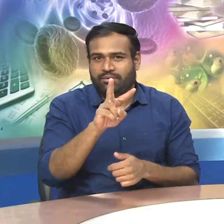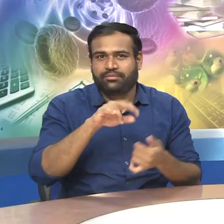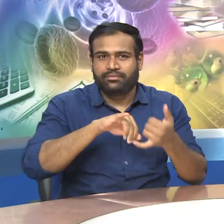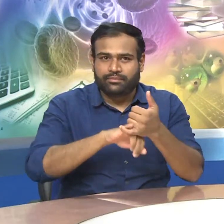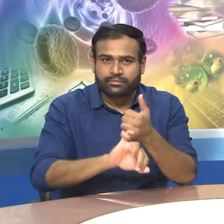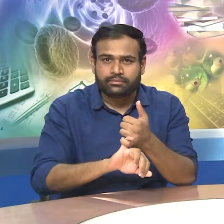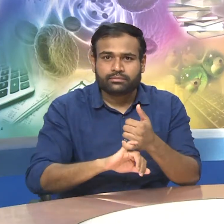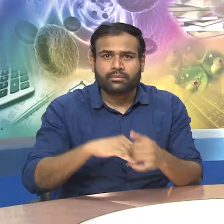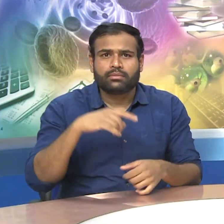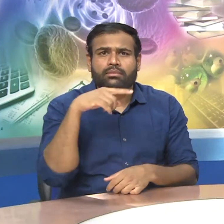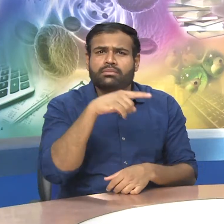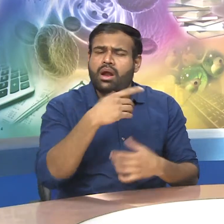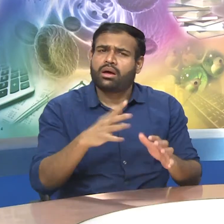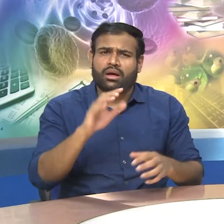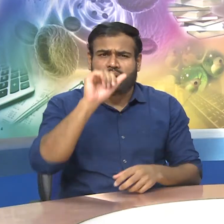assembly in every state